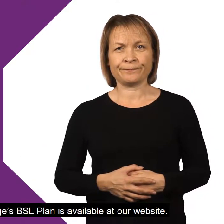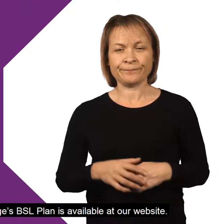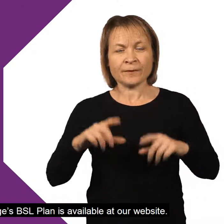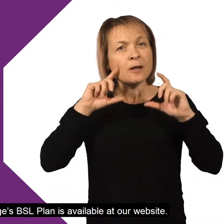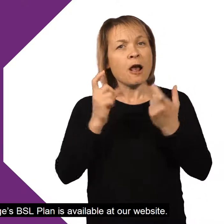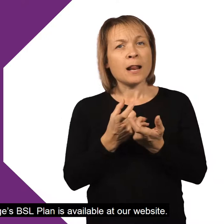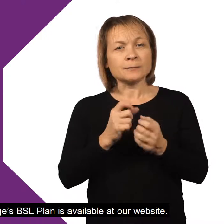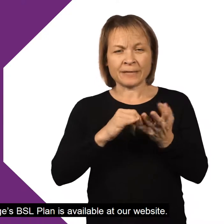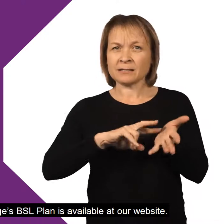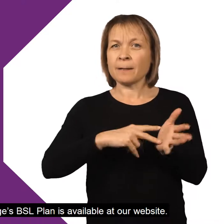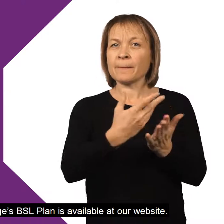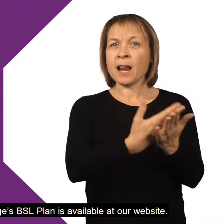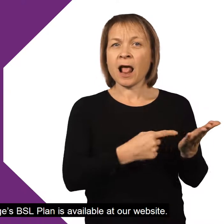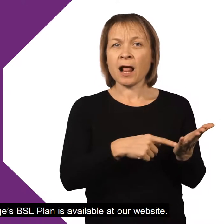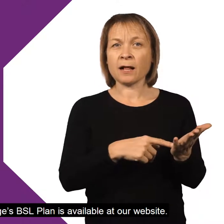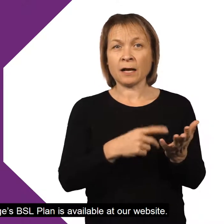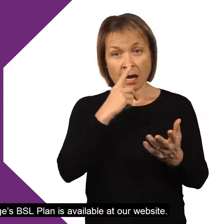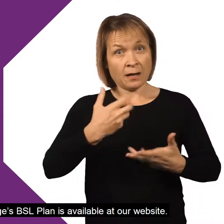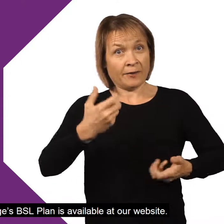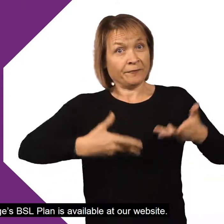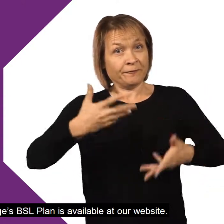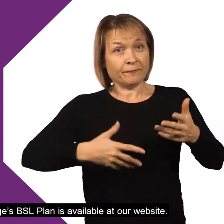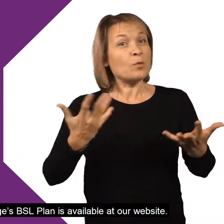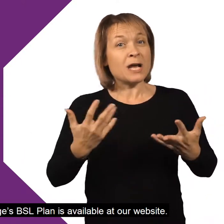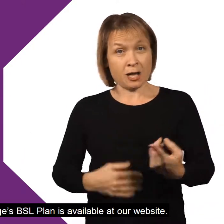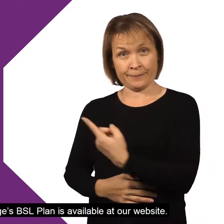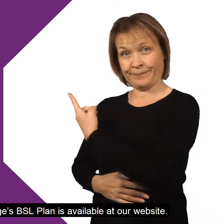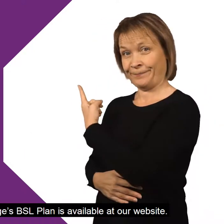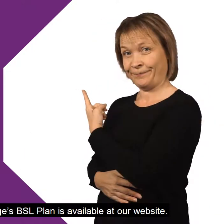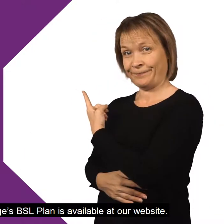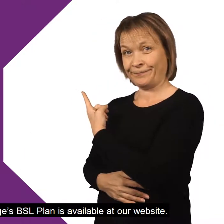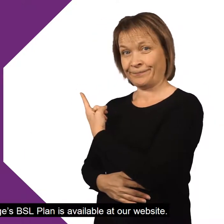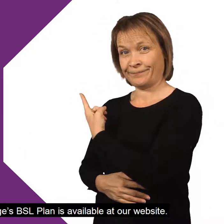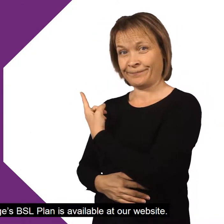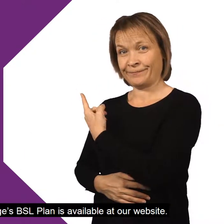The BSL version of the college's BSL plan is available at our website.